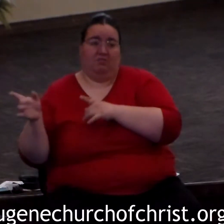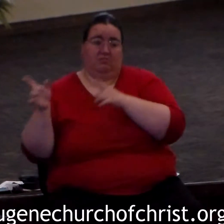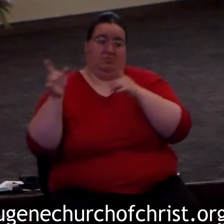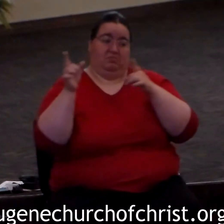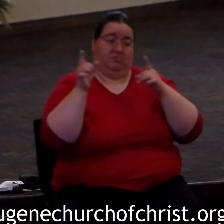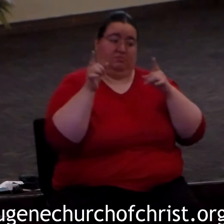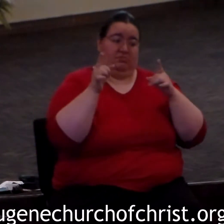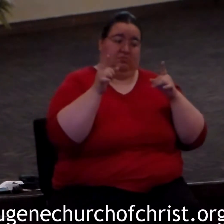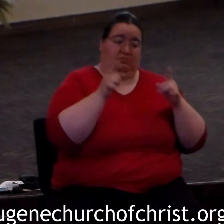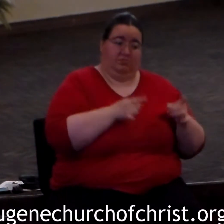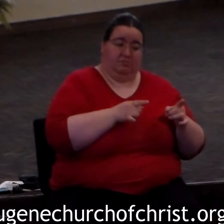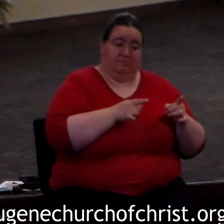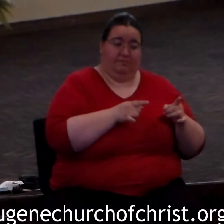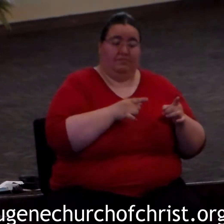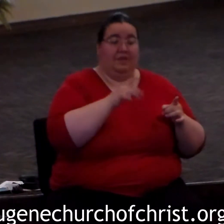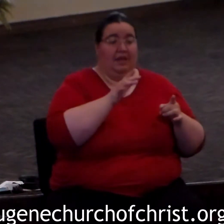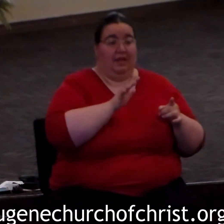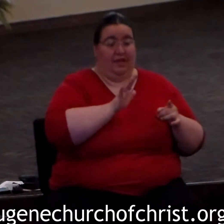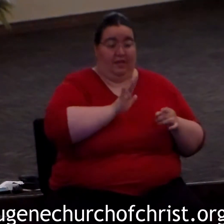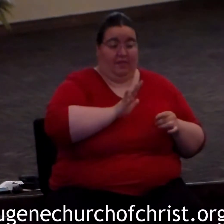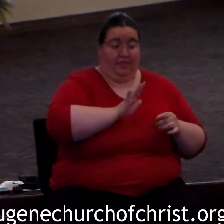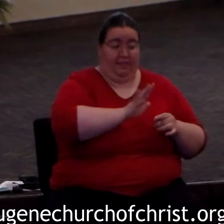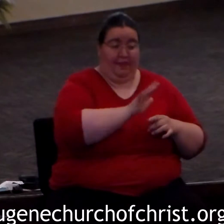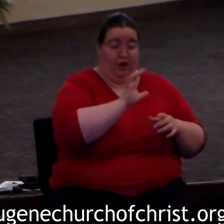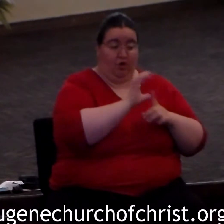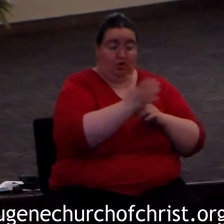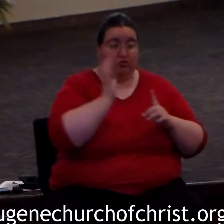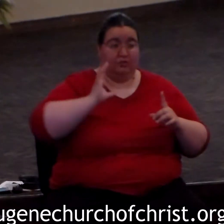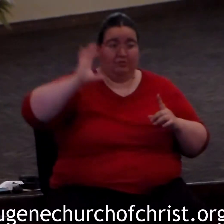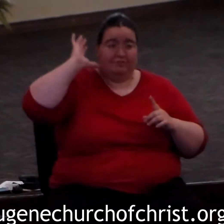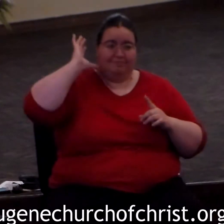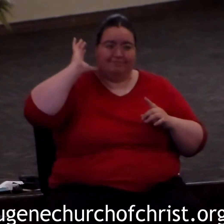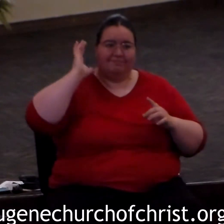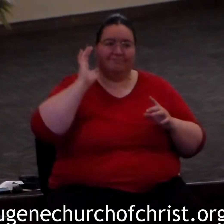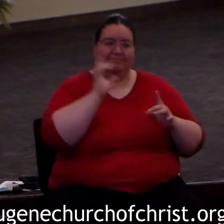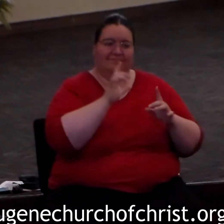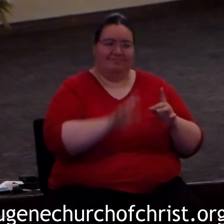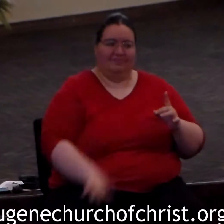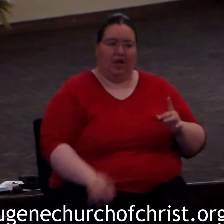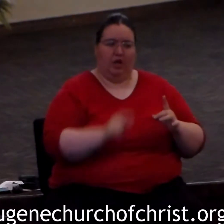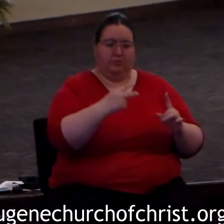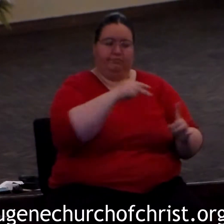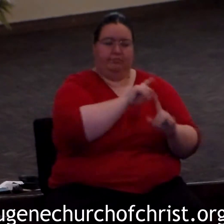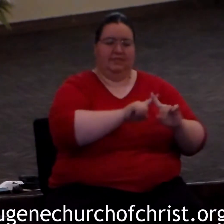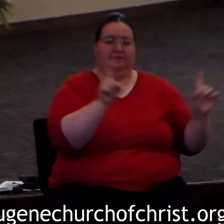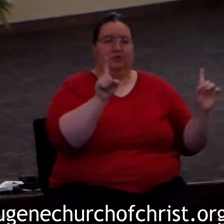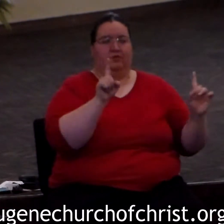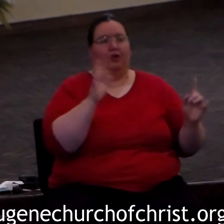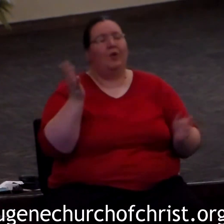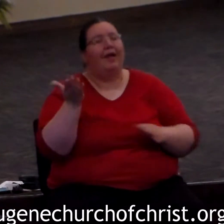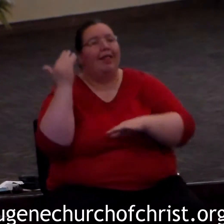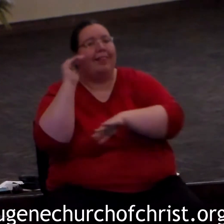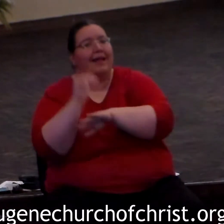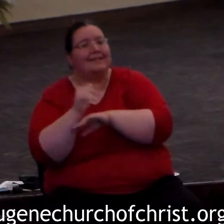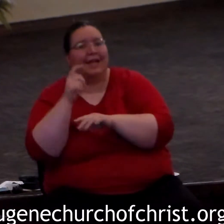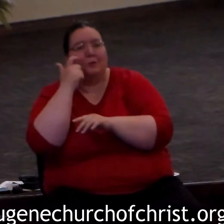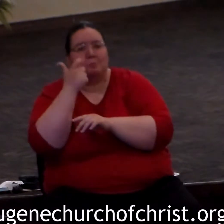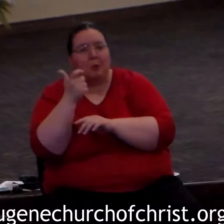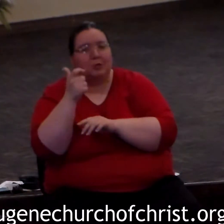either. I watched last night, we watched The Amazing Race, and I'm just fascinated by the trips around the world and all the things they see and all